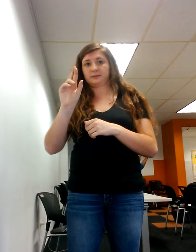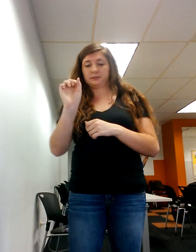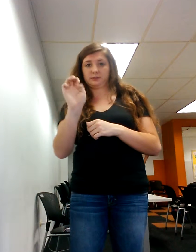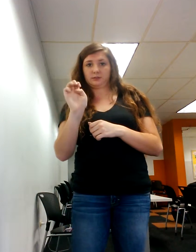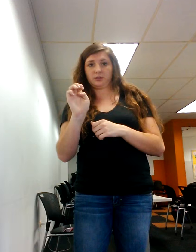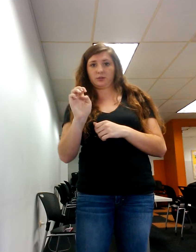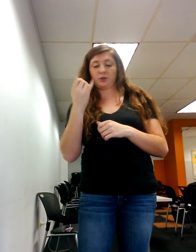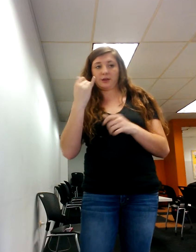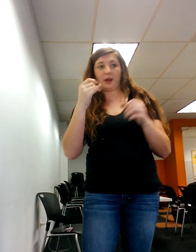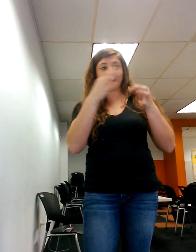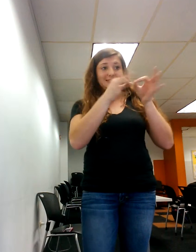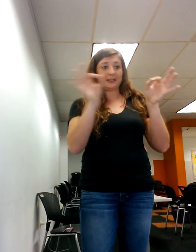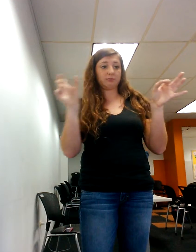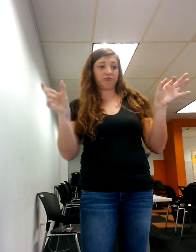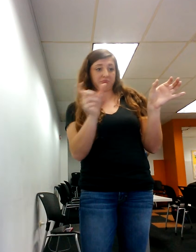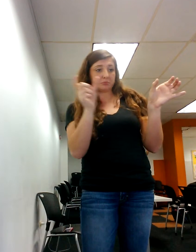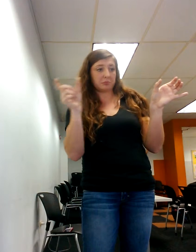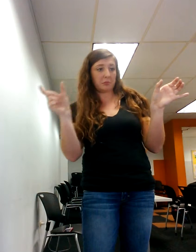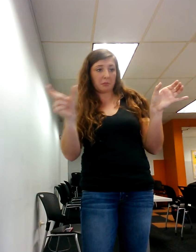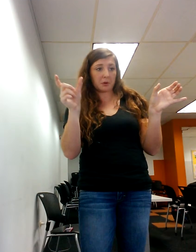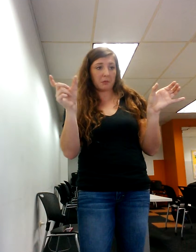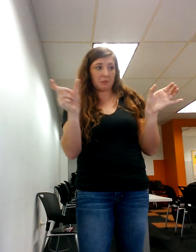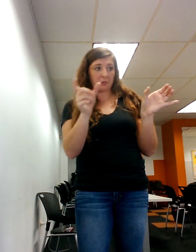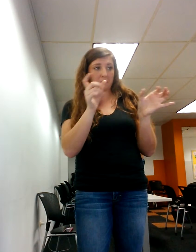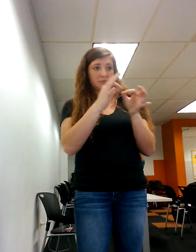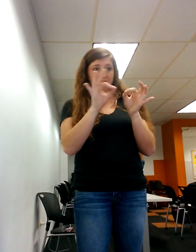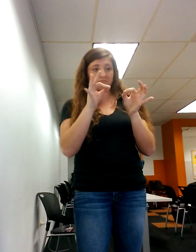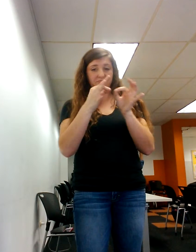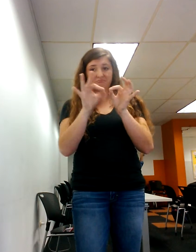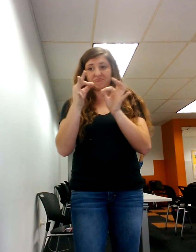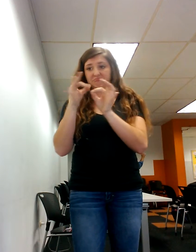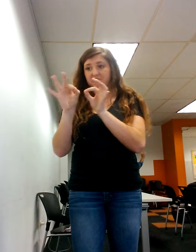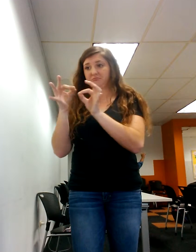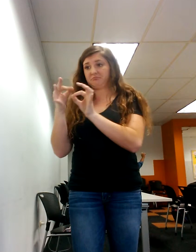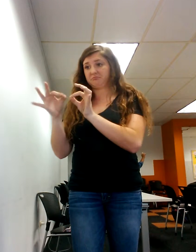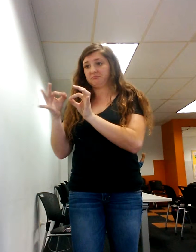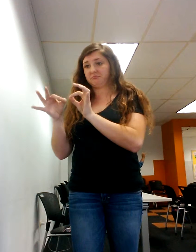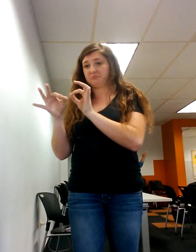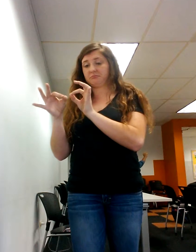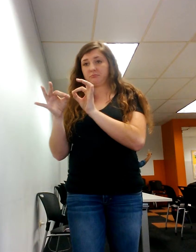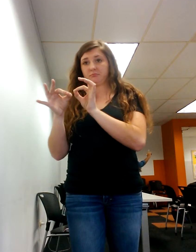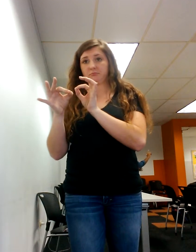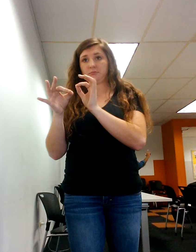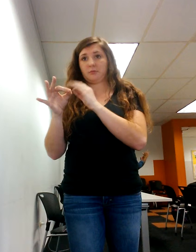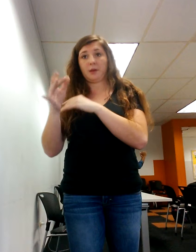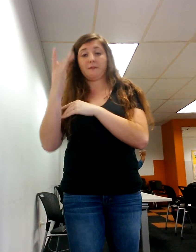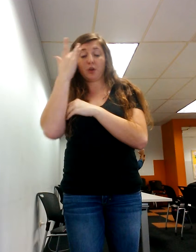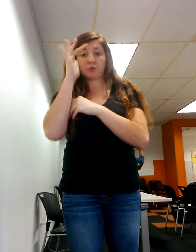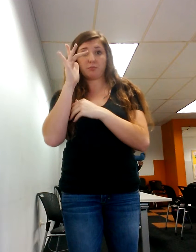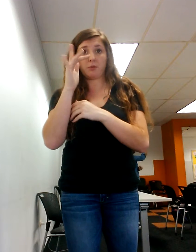stringing together and I'm talking to you, I'm going through this flow of logical information, this is